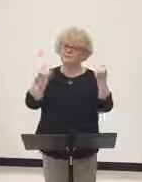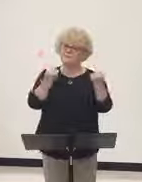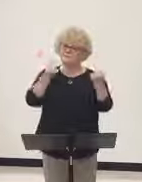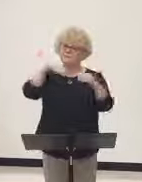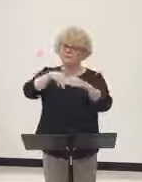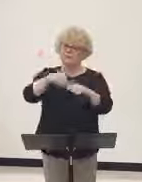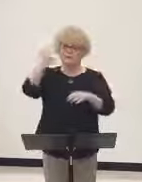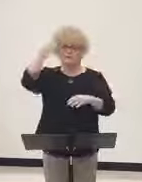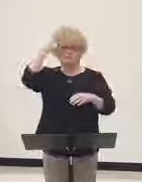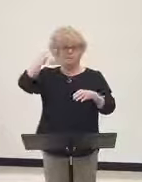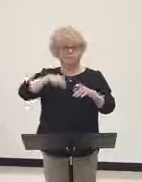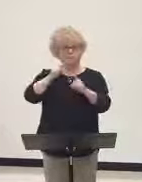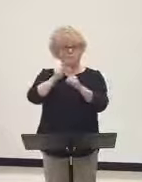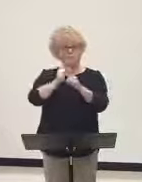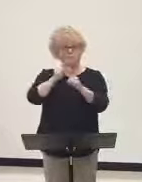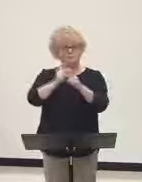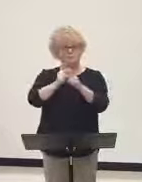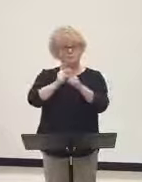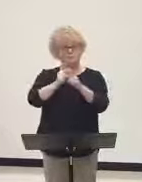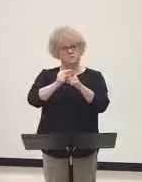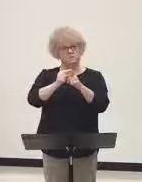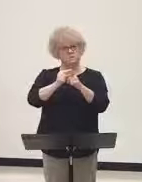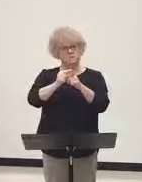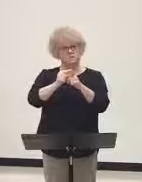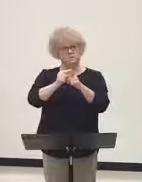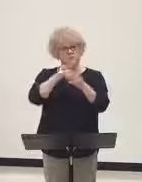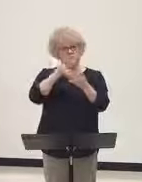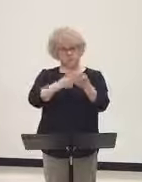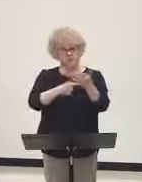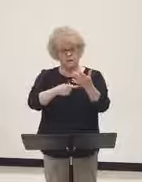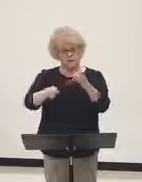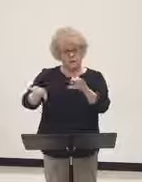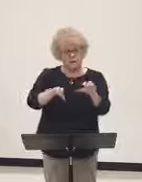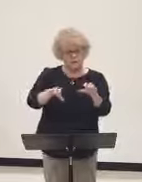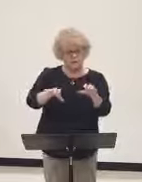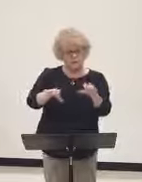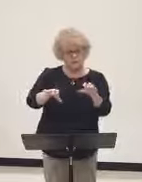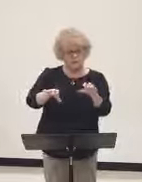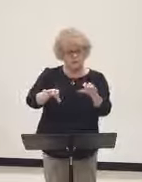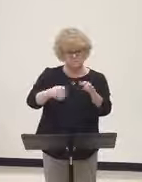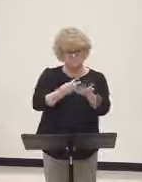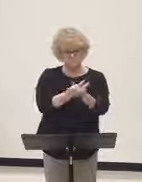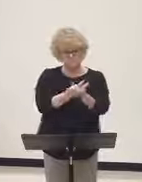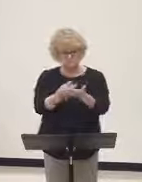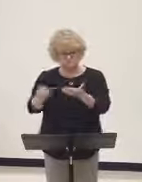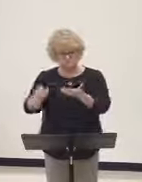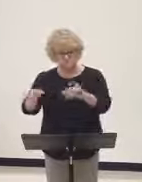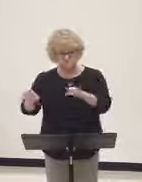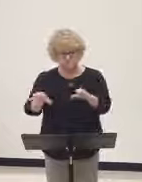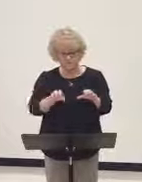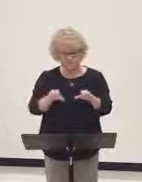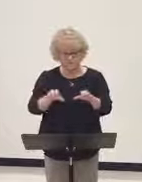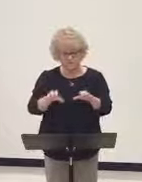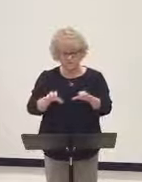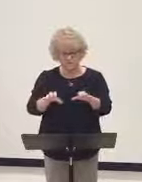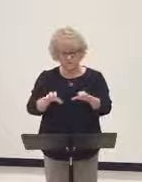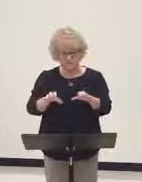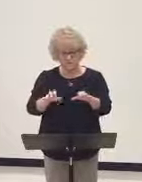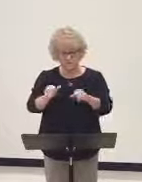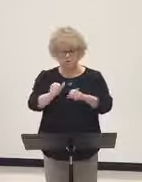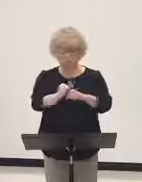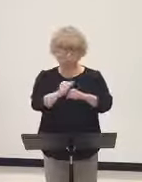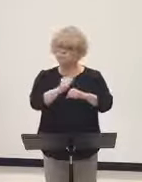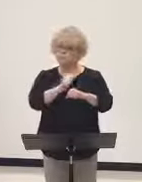greatly sinned in my thoughts and in my words, in what I have done and what I have failed to